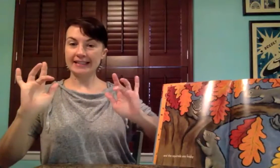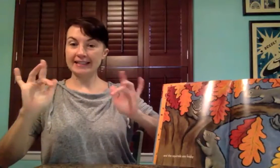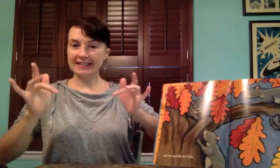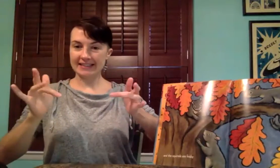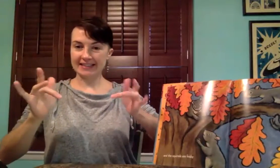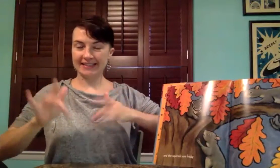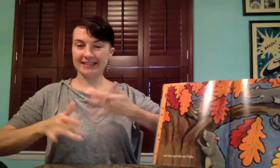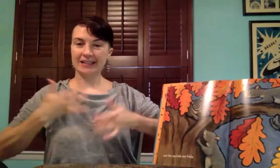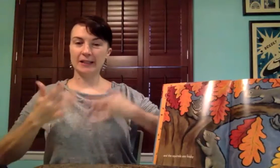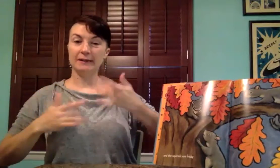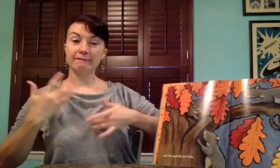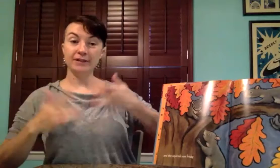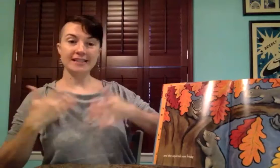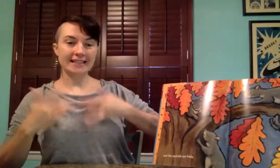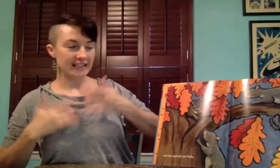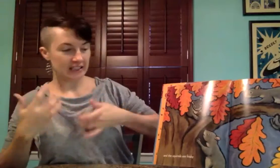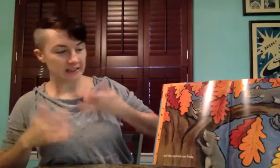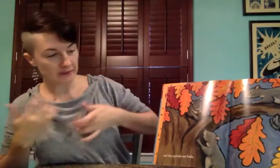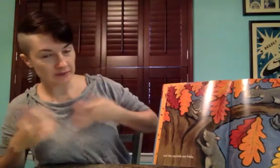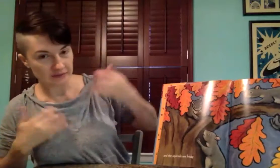excited. Frisky.